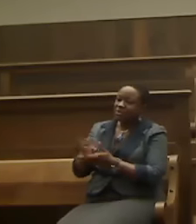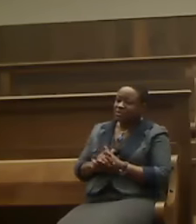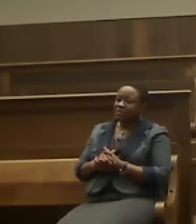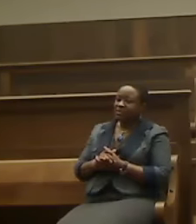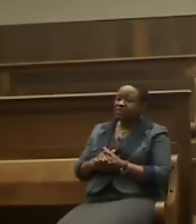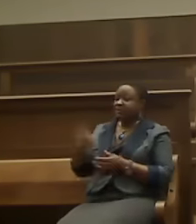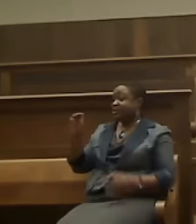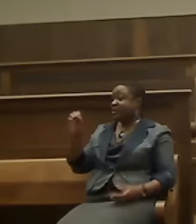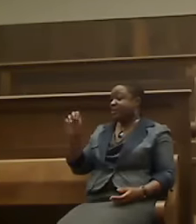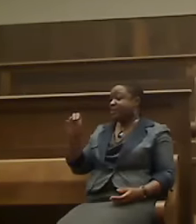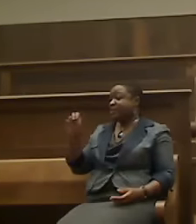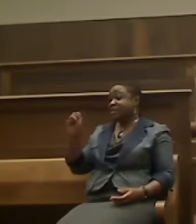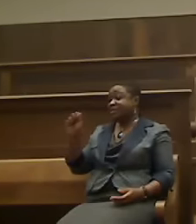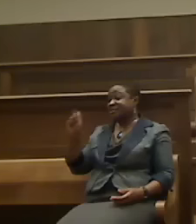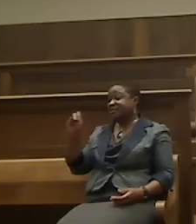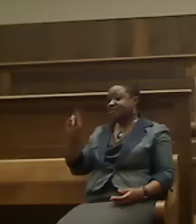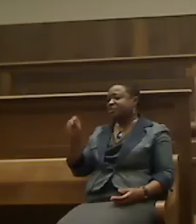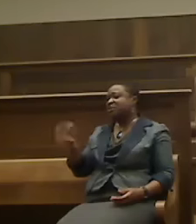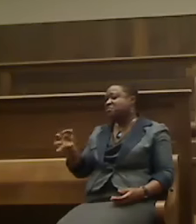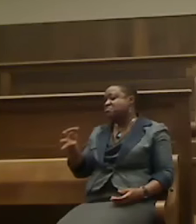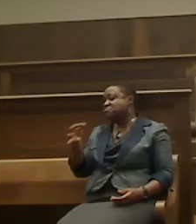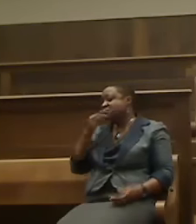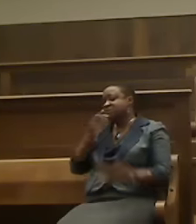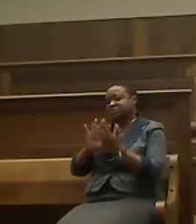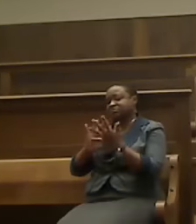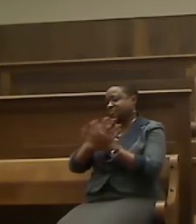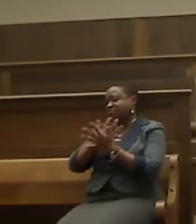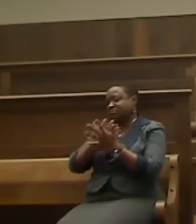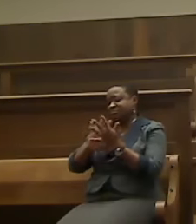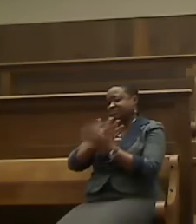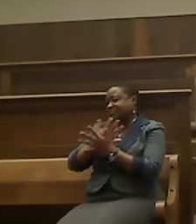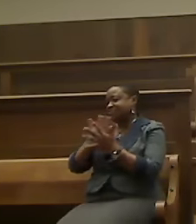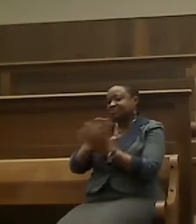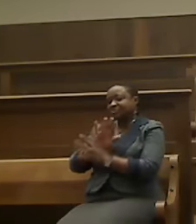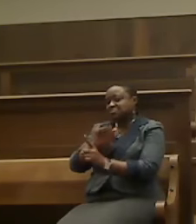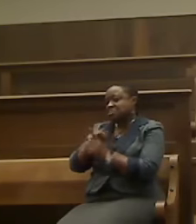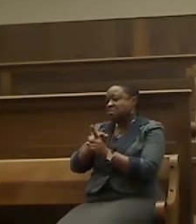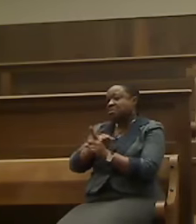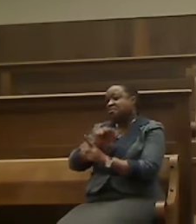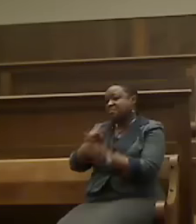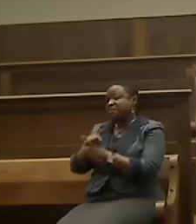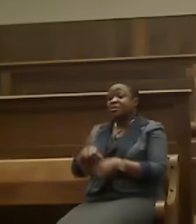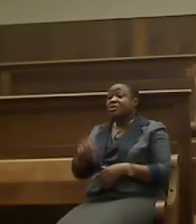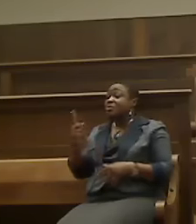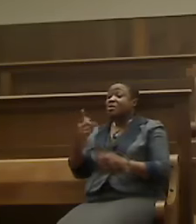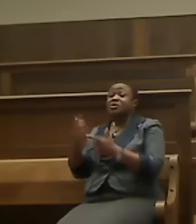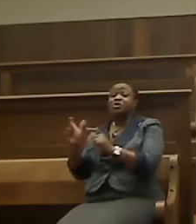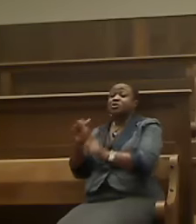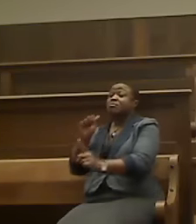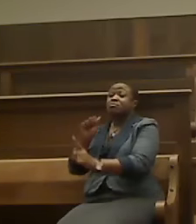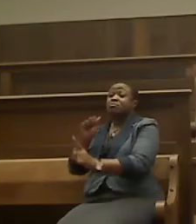Monsanto is an expert at the opposite, at deception. One of the biggest deceptions, of course, was